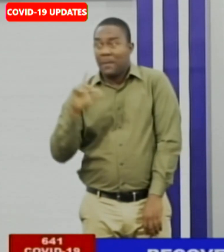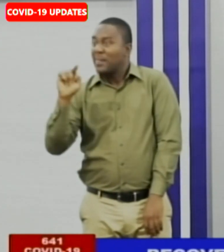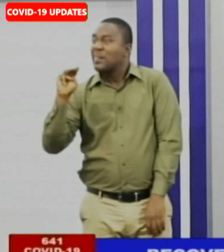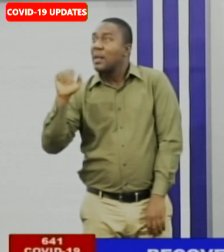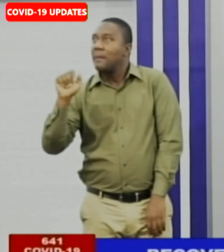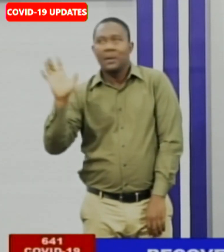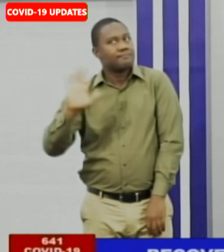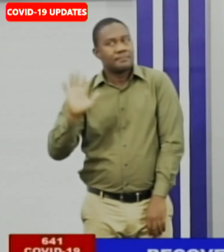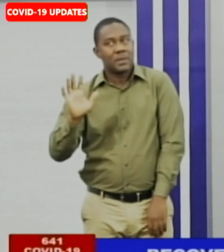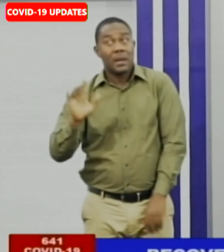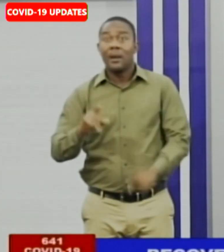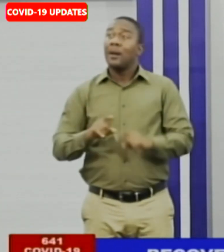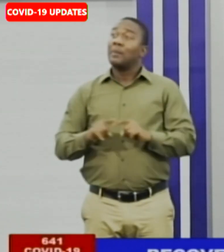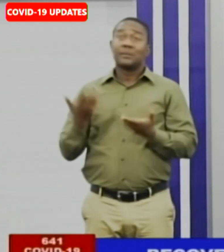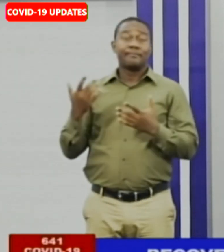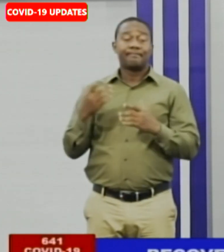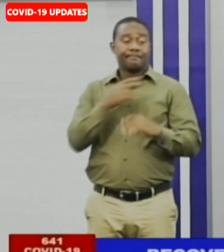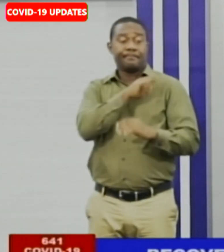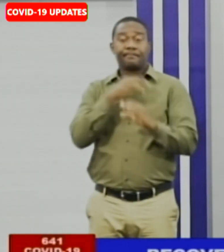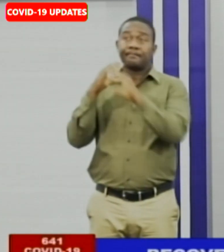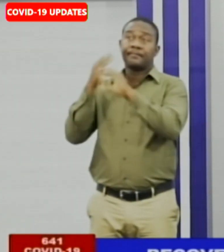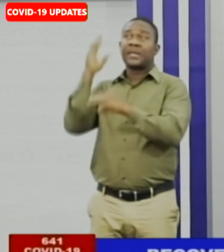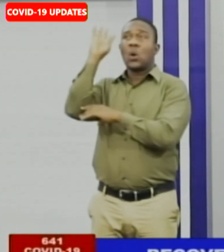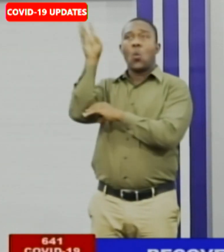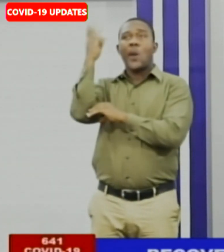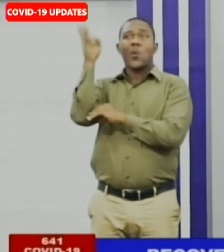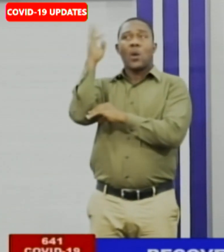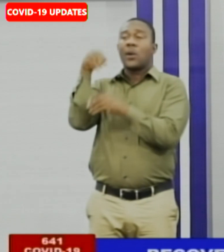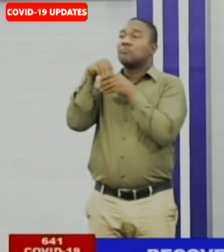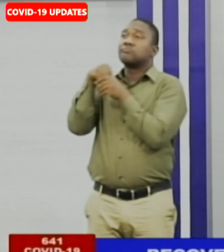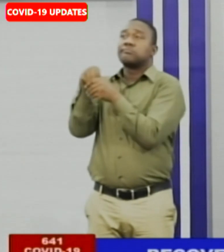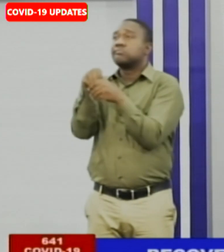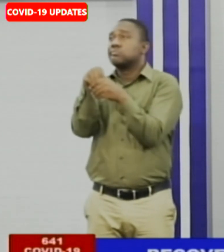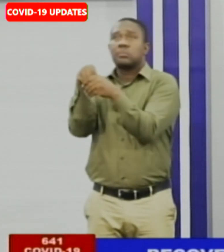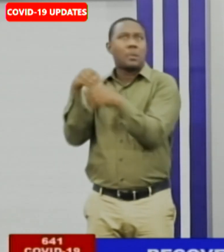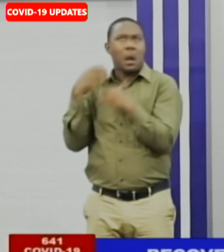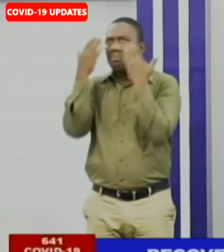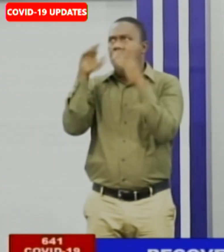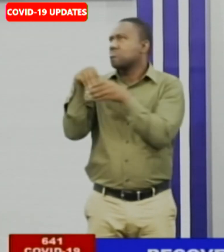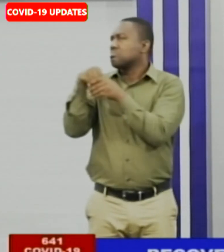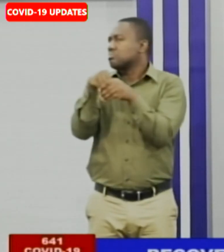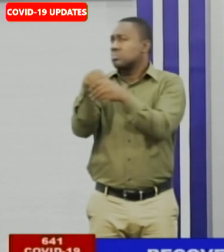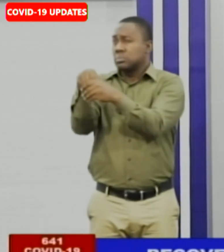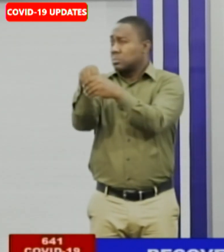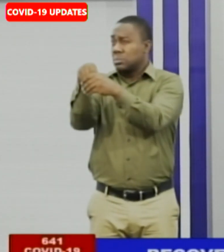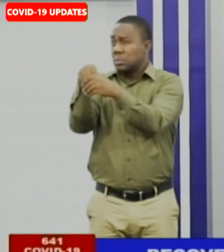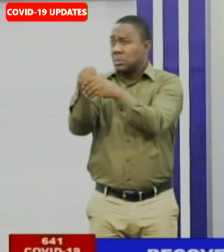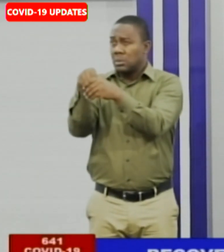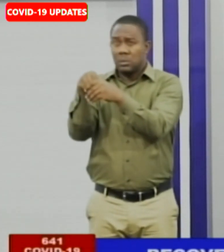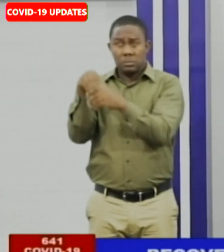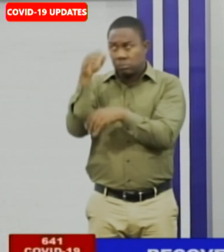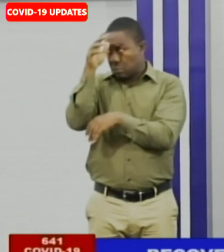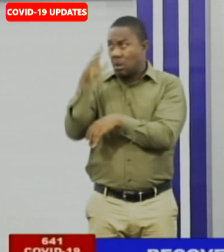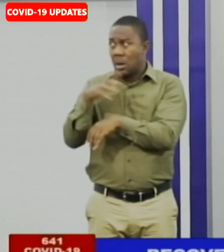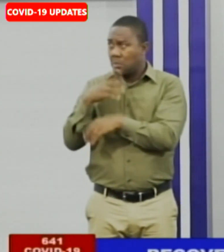this ambulance picked me, and I was just in the ambulance. Wherever the ambulance was going, I didn't even know. I was just in, and then this gentleman drove me, and